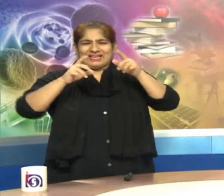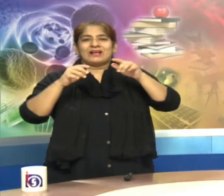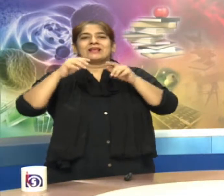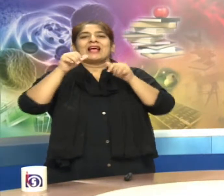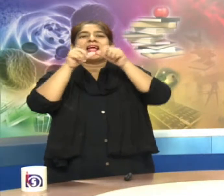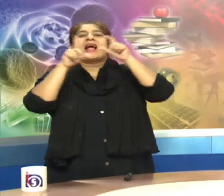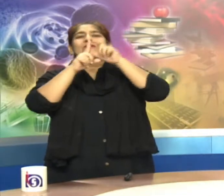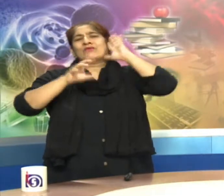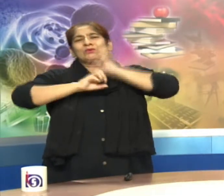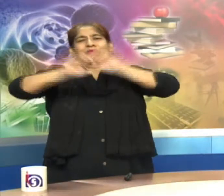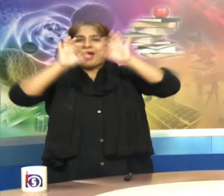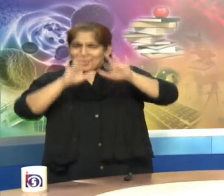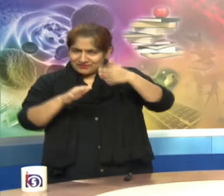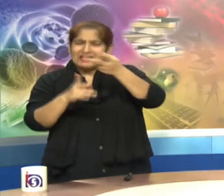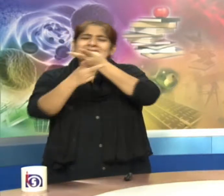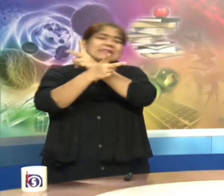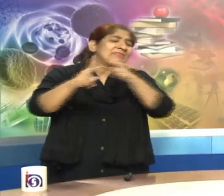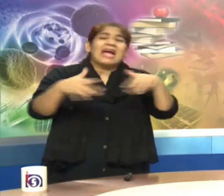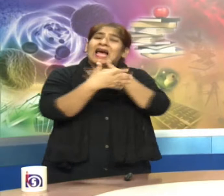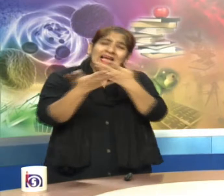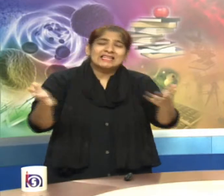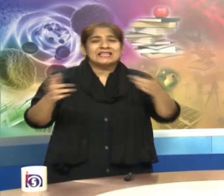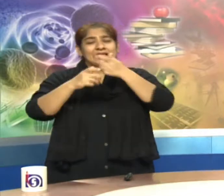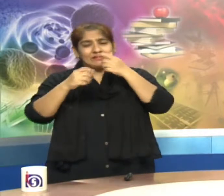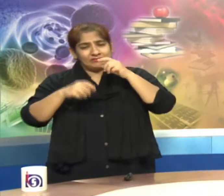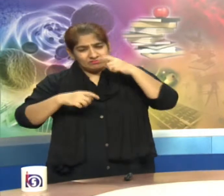movies or cinemas, you must have all seen the